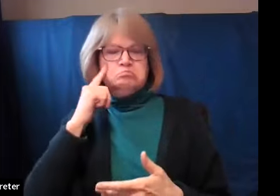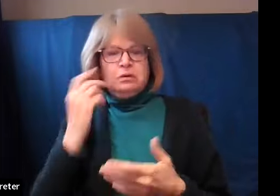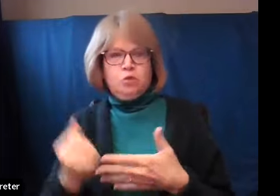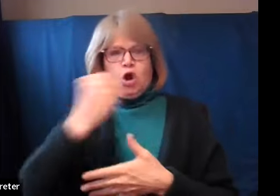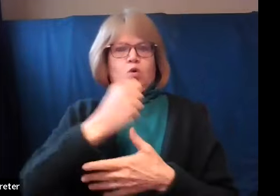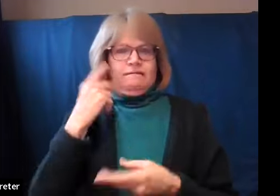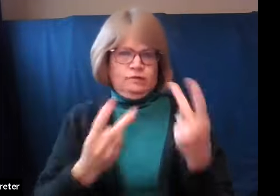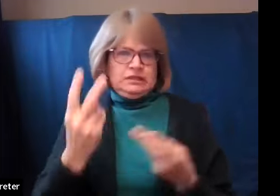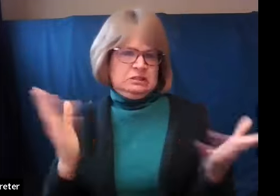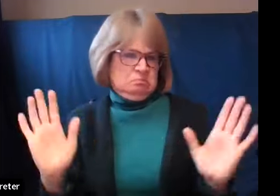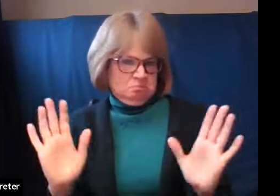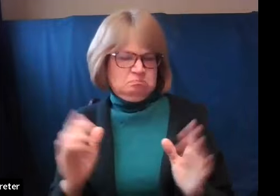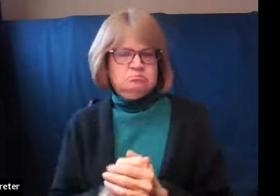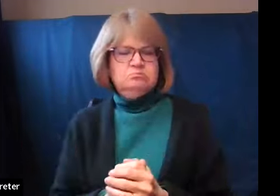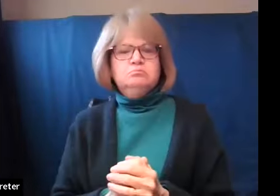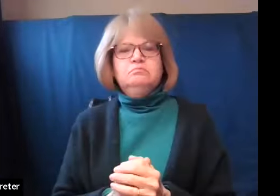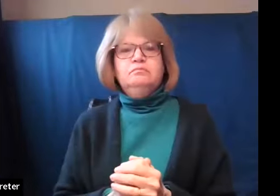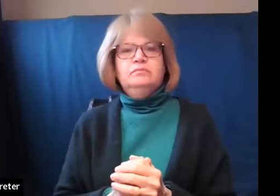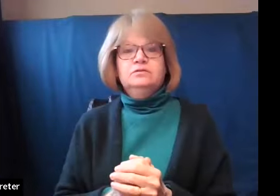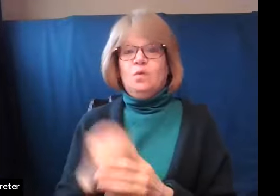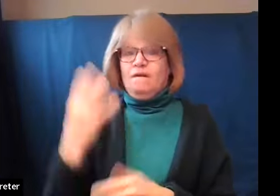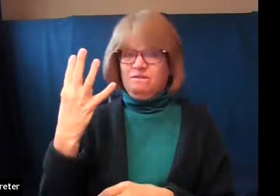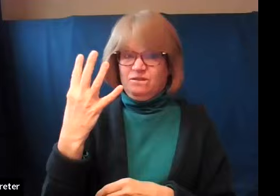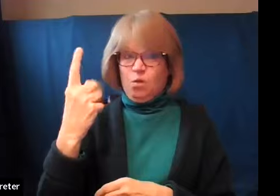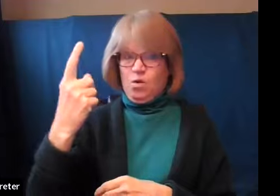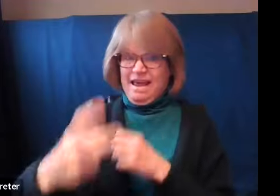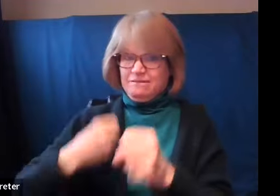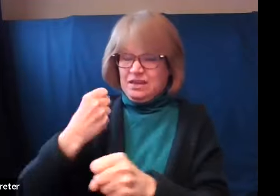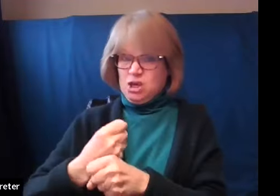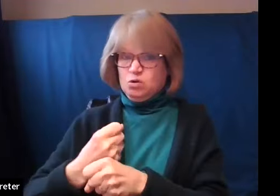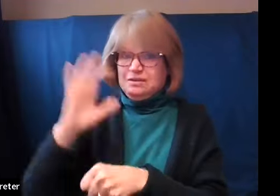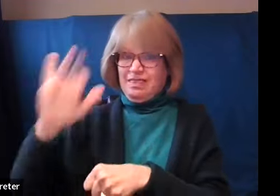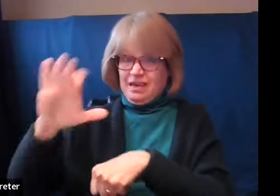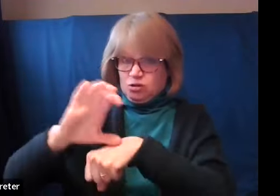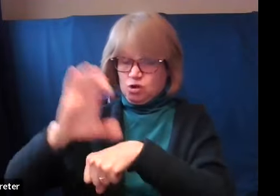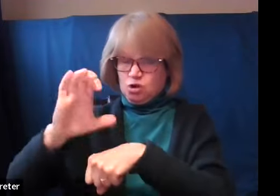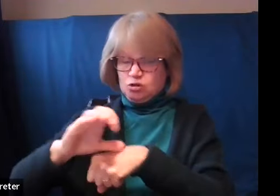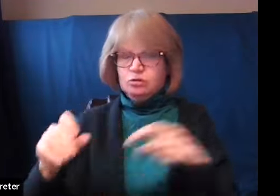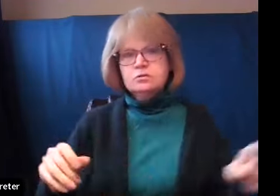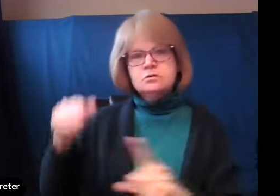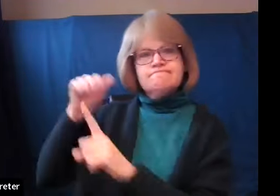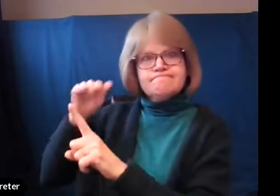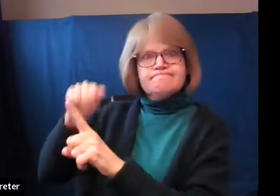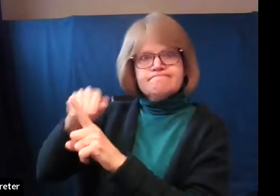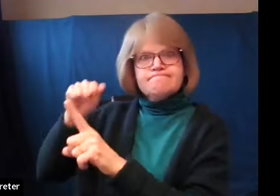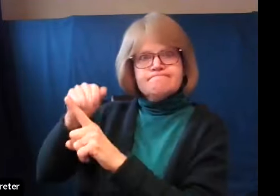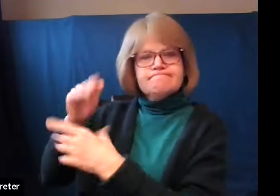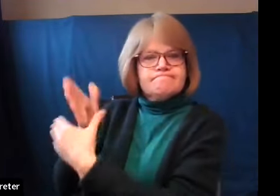opinion. So, after 4.5 years serving the congregation and Irma's nagging about the